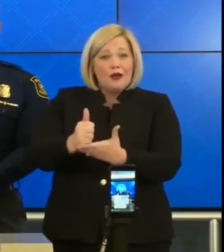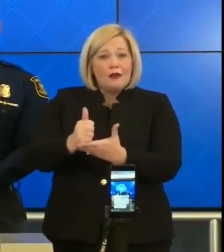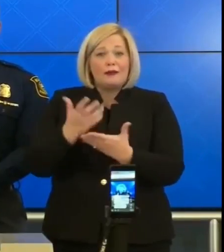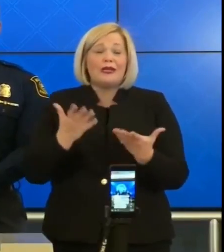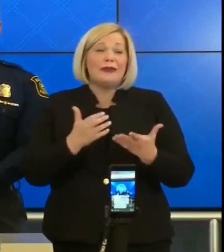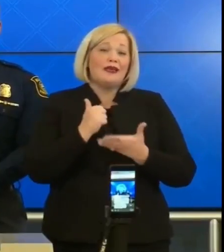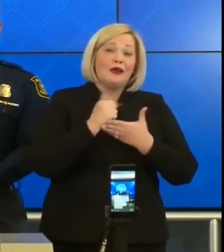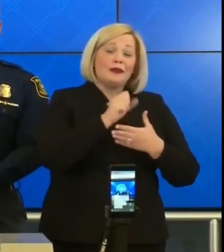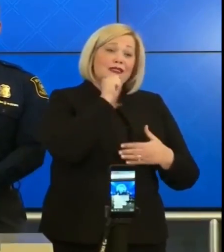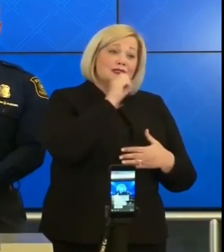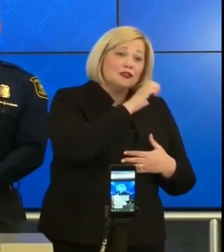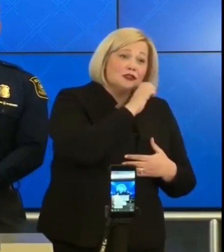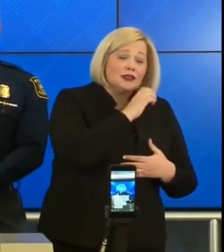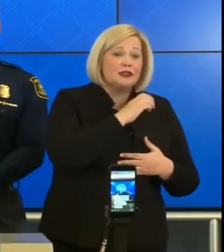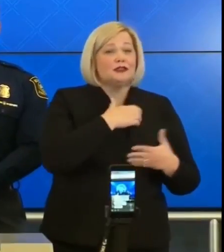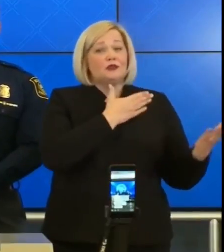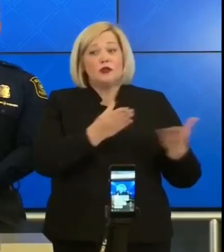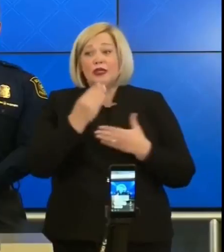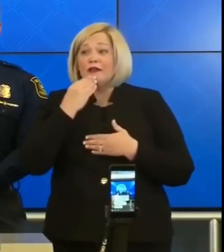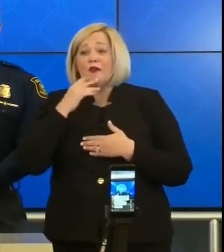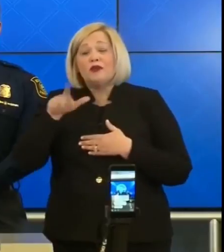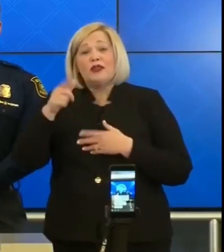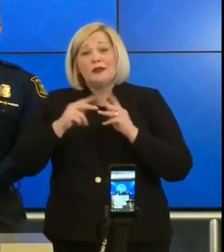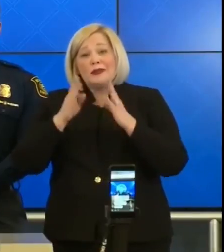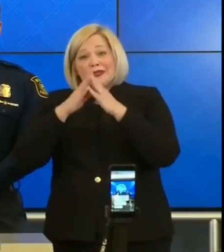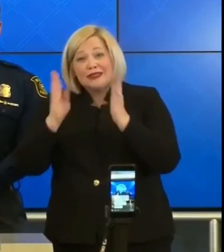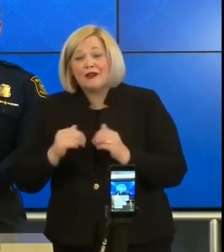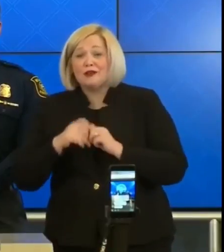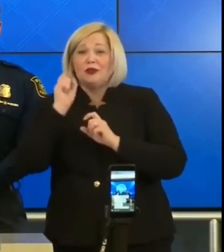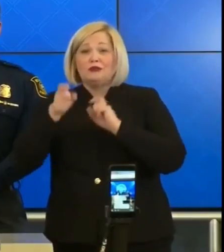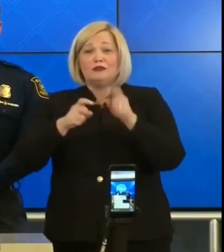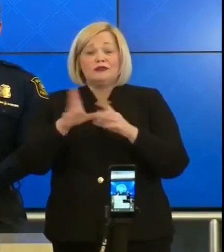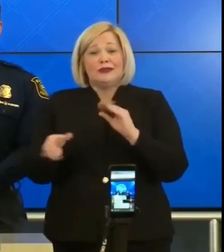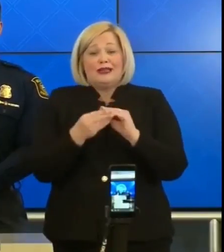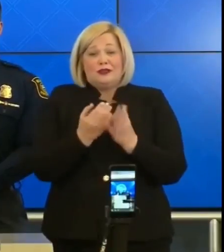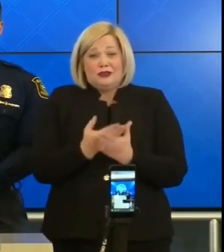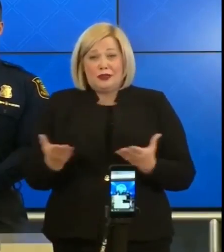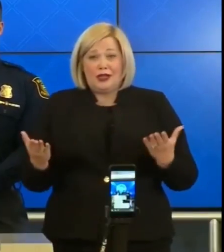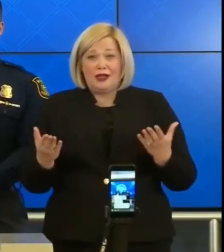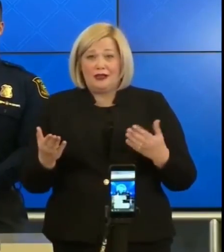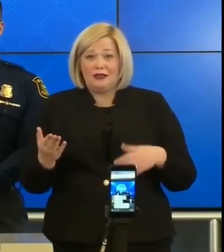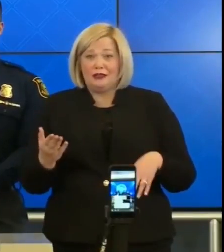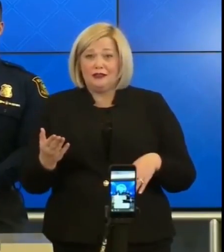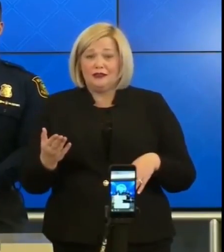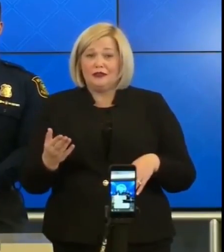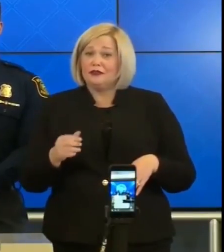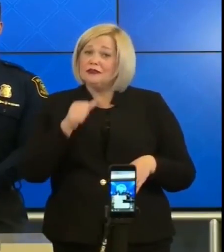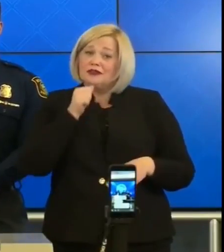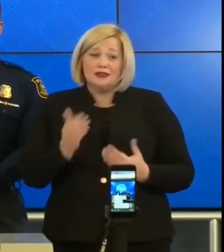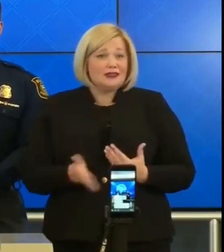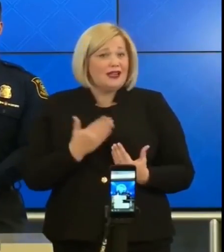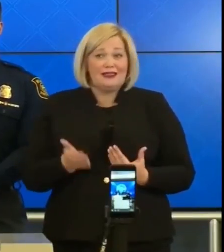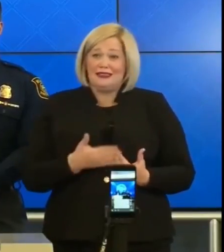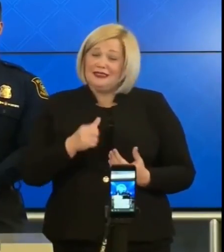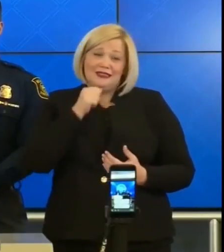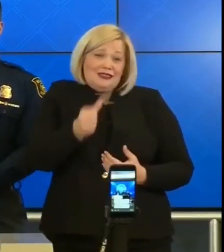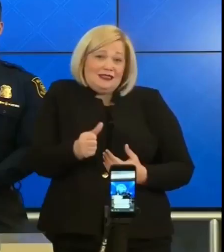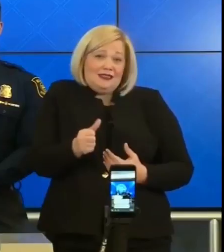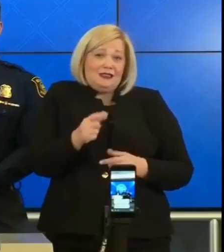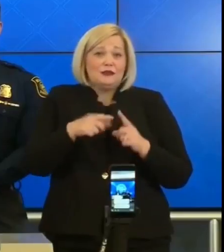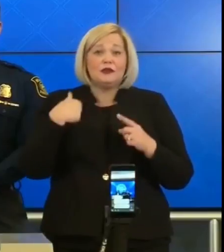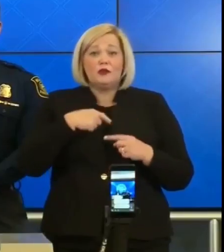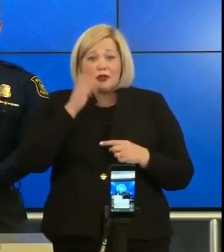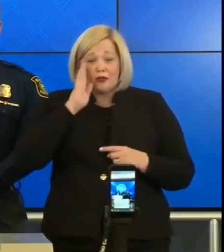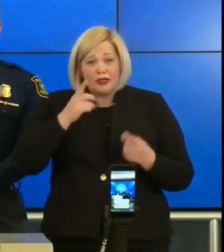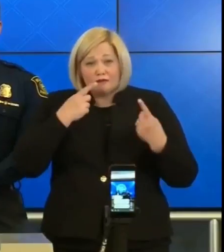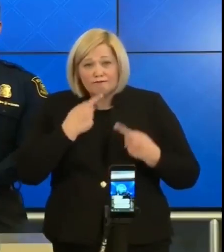to doorsteps, or donating extra supplies. This is not going to be easy, but we are going to get through